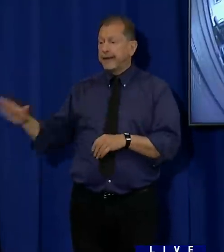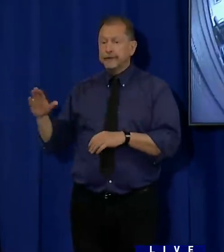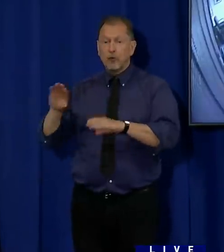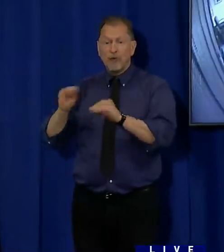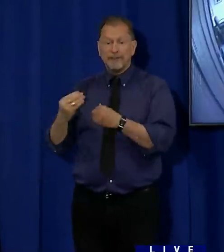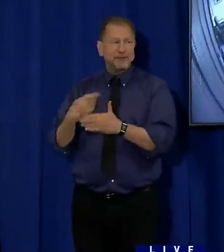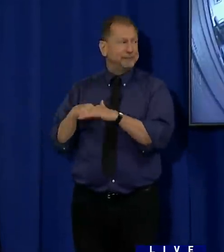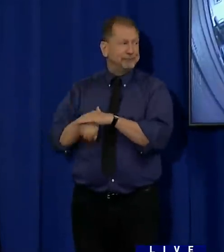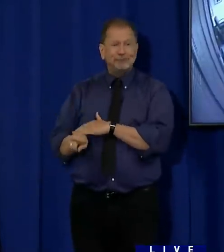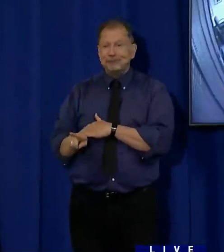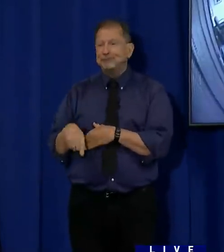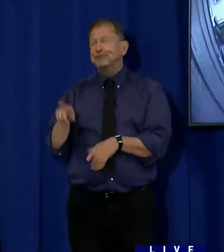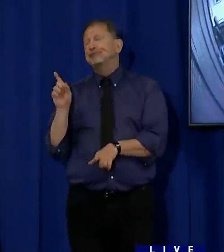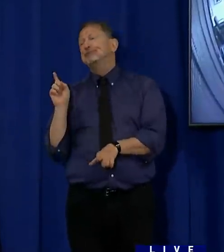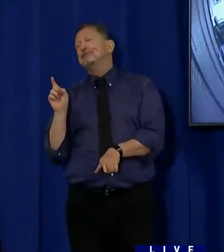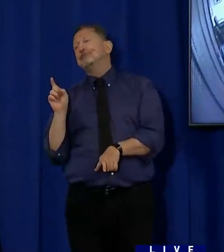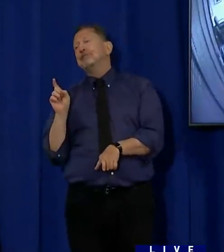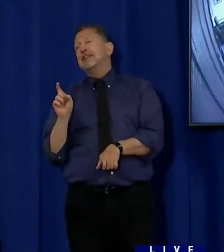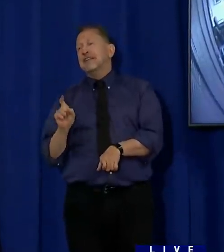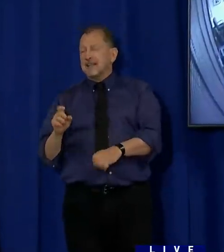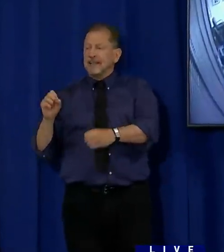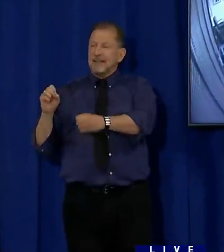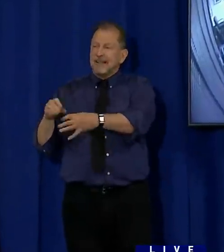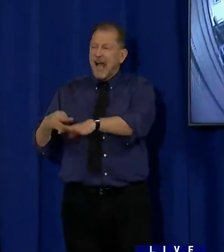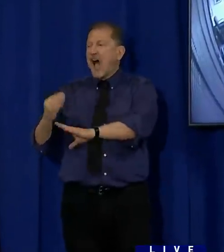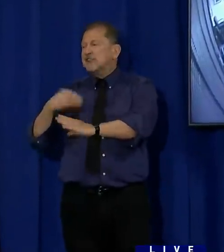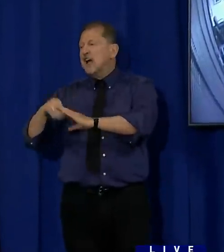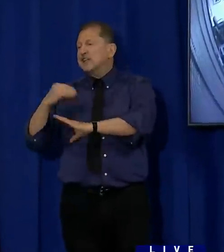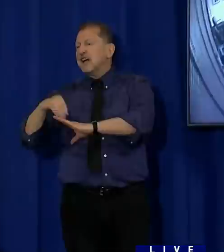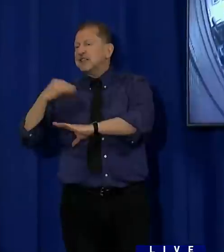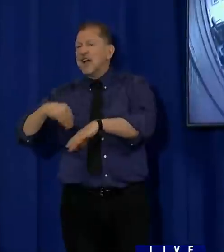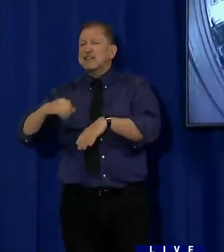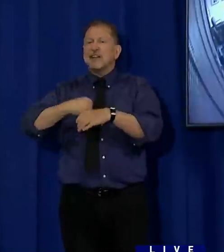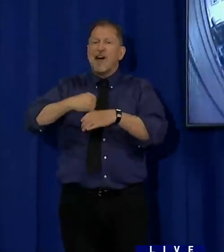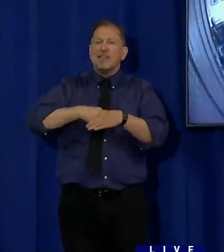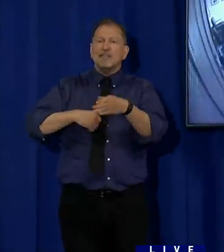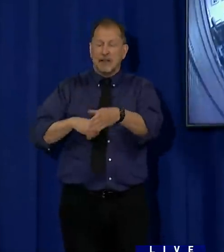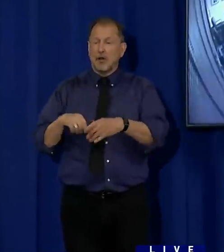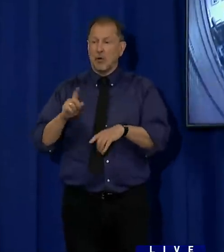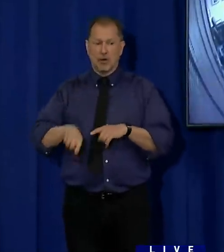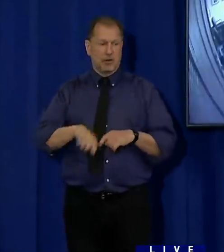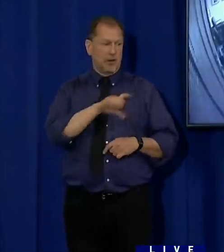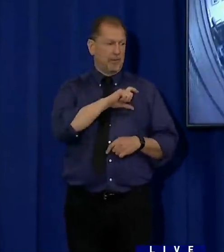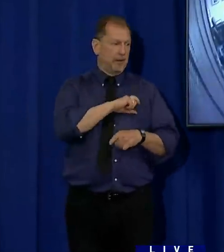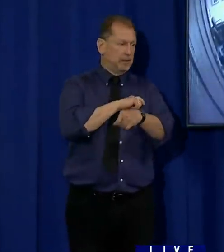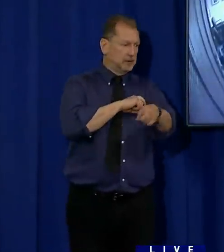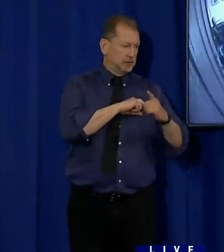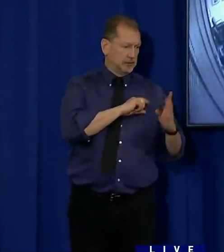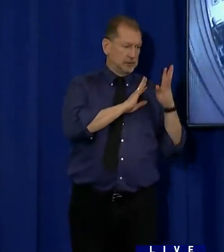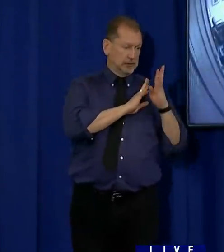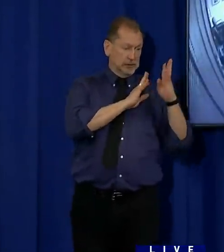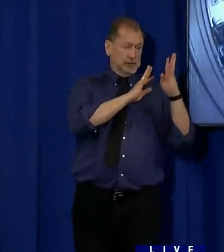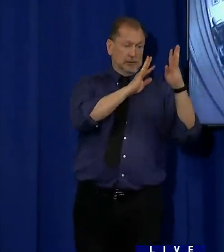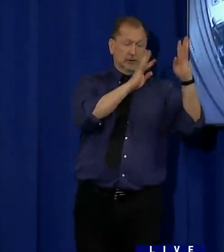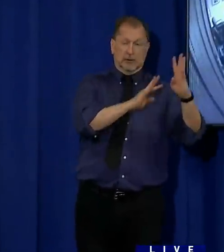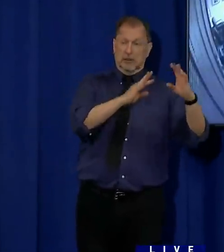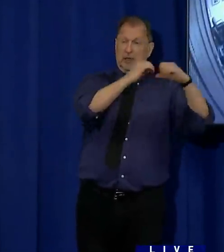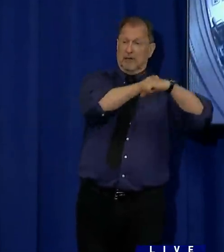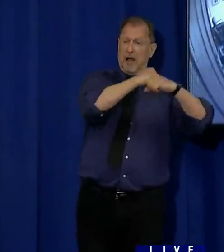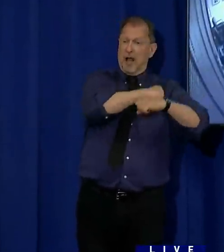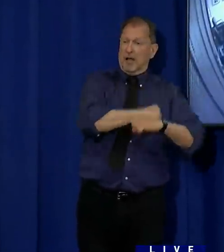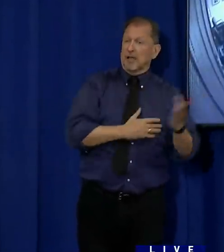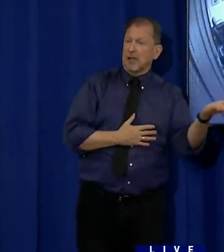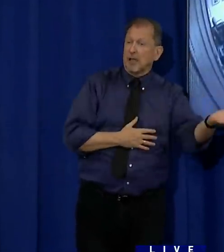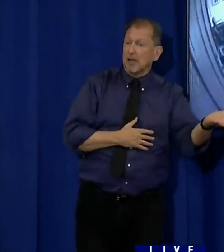feet and lounge while your fellow officers are down the street getting the hell beaten out of them and doing